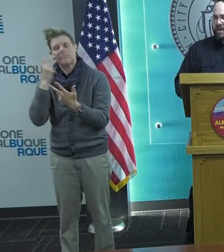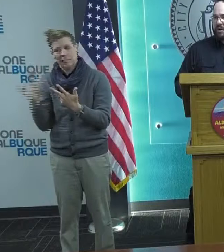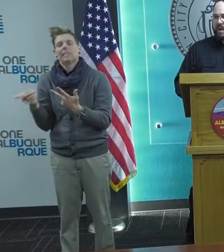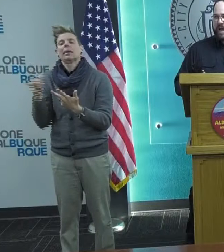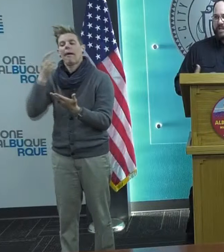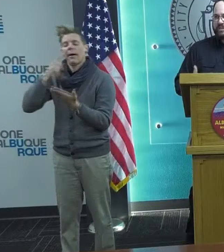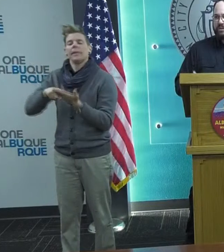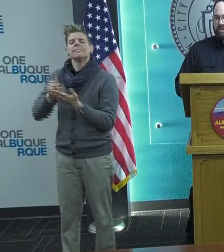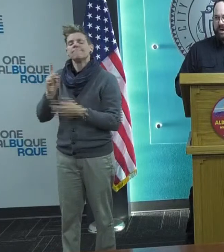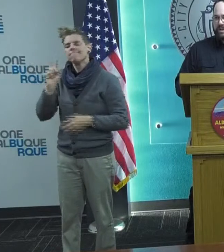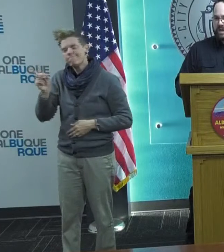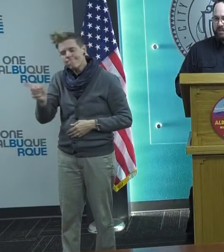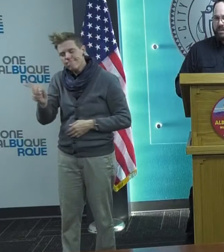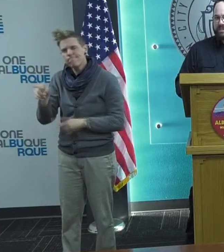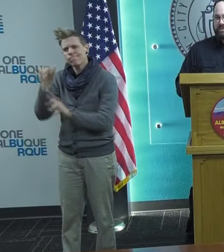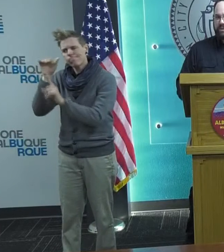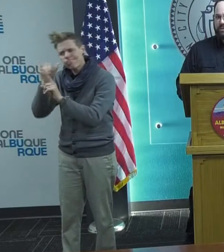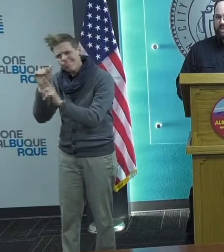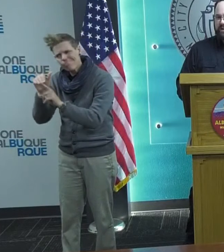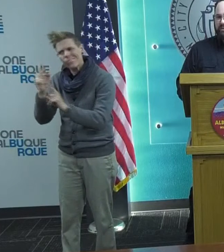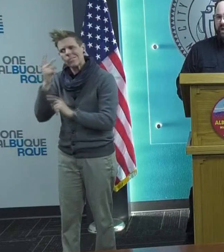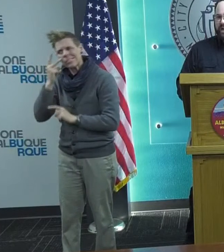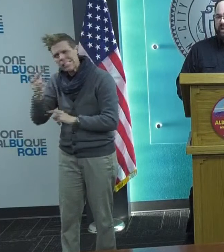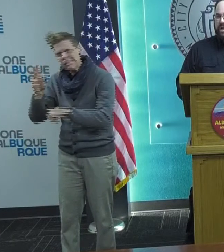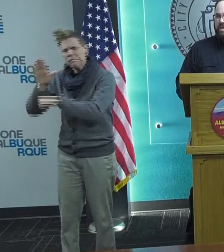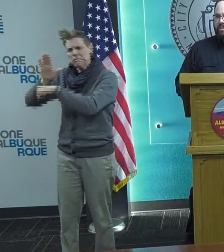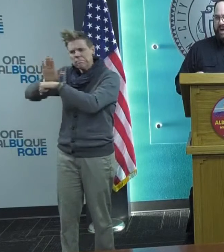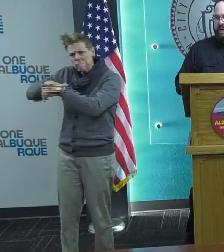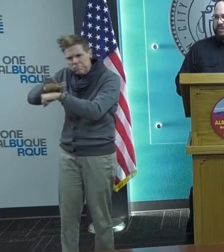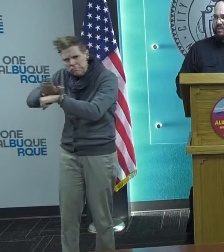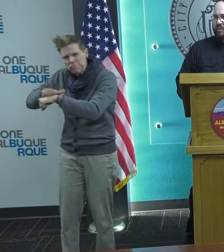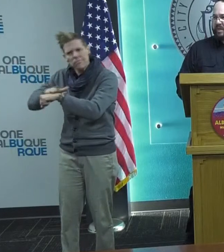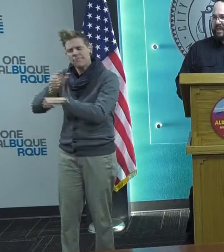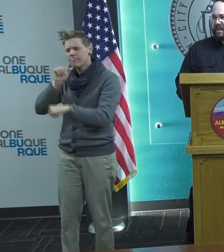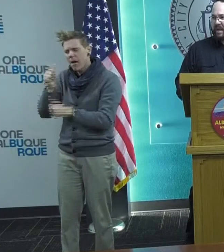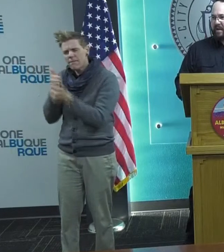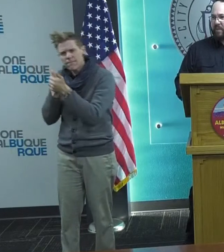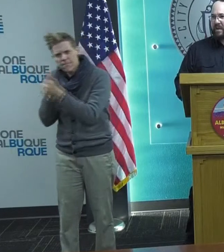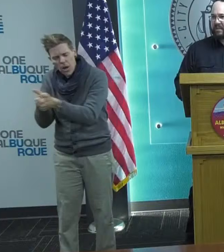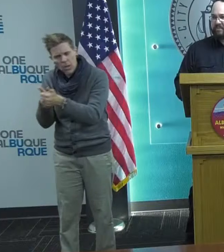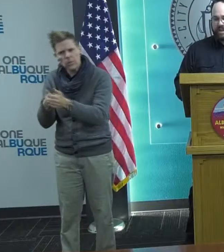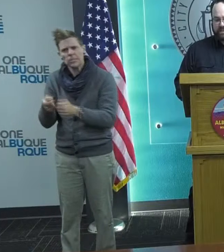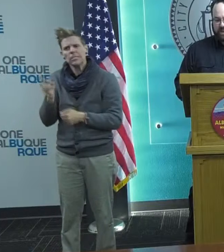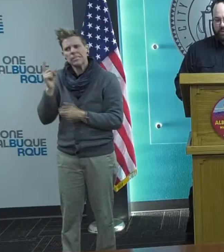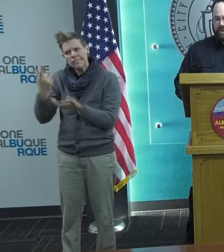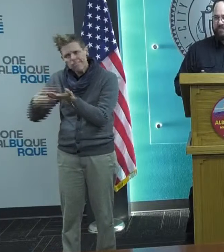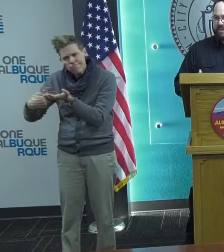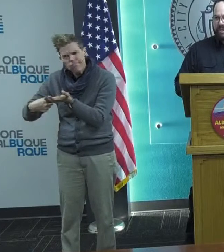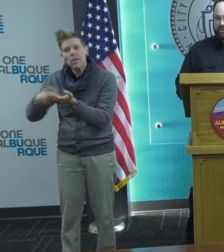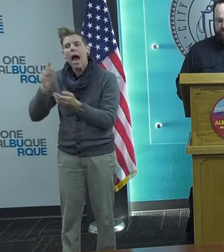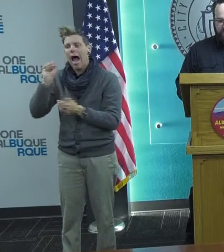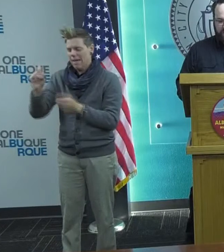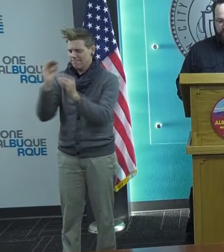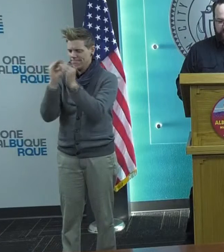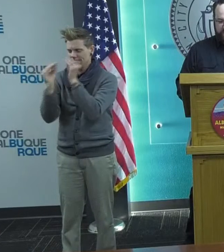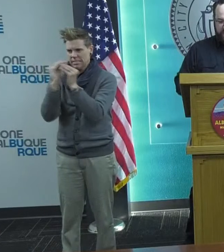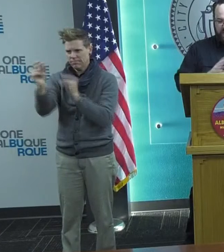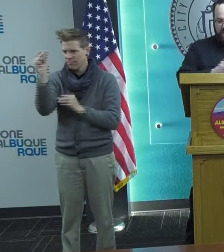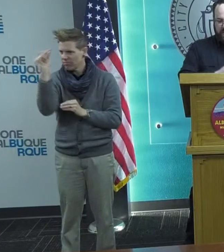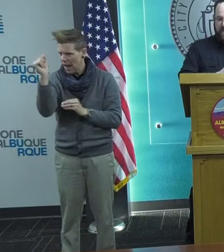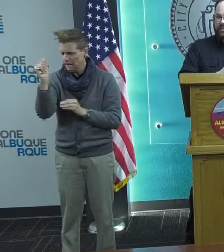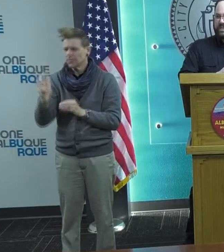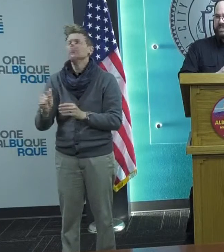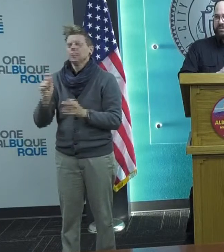have a reminder, had to document that something was out of line, but it was quickly and readily fixed, and we didn't feel like it was very high